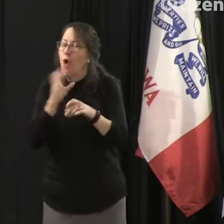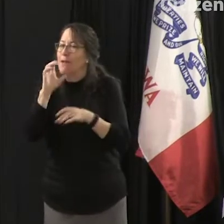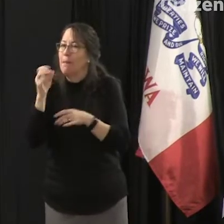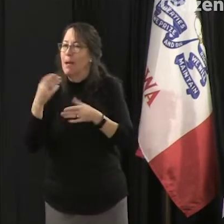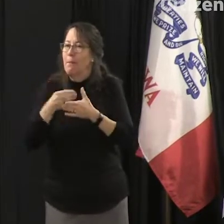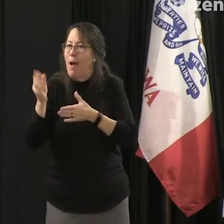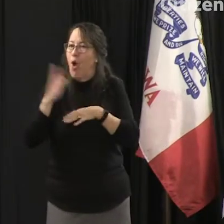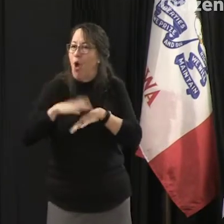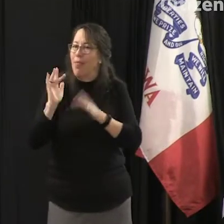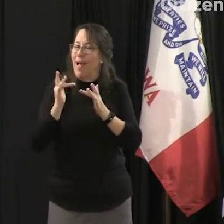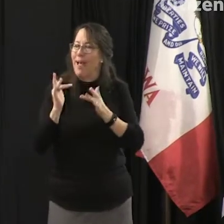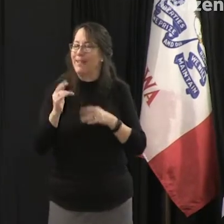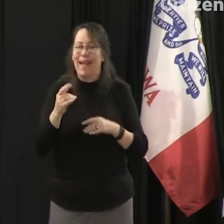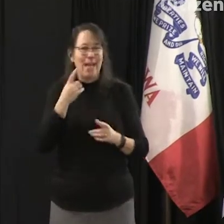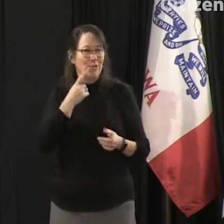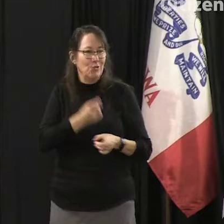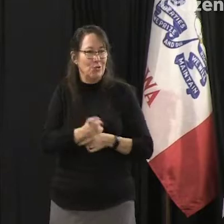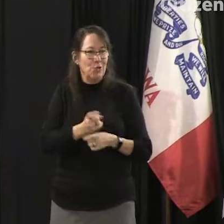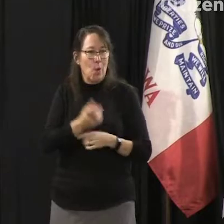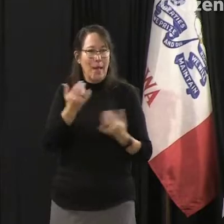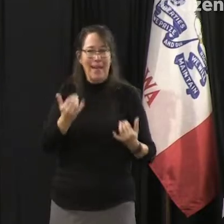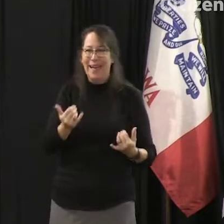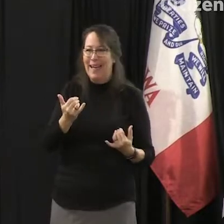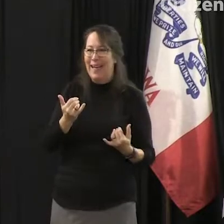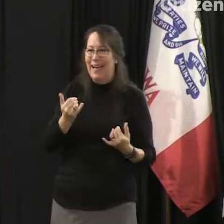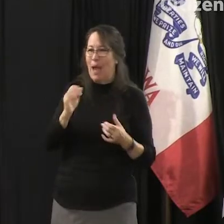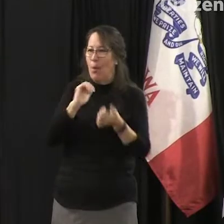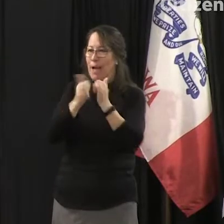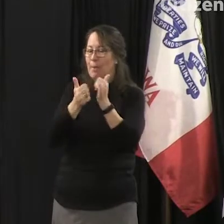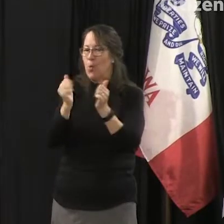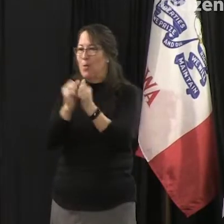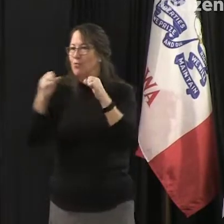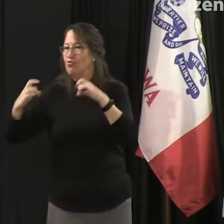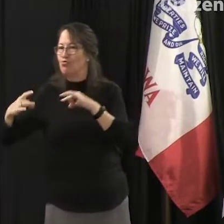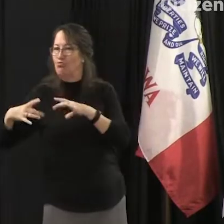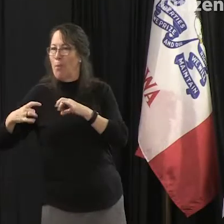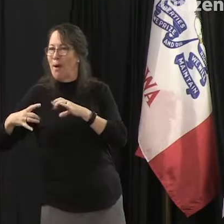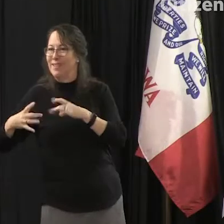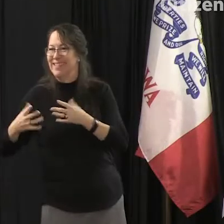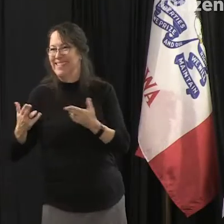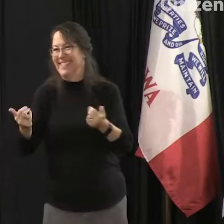online. I always joke that M is now in competition with Starbucks.